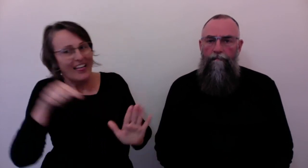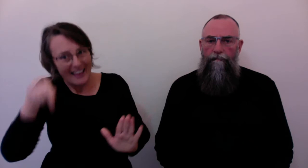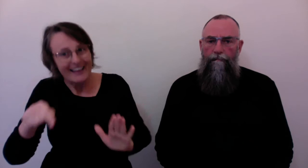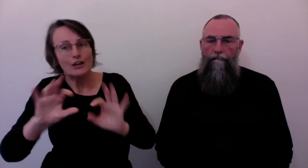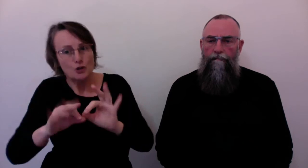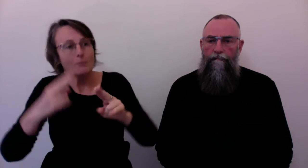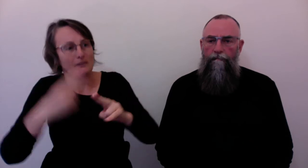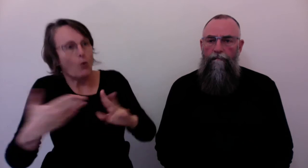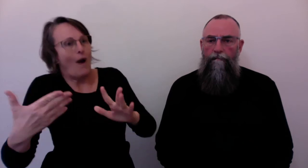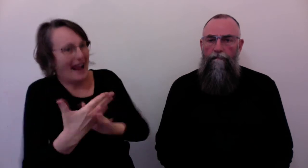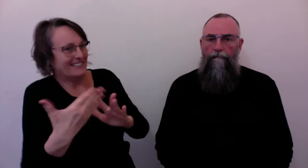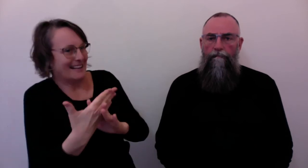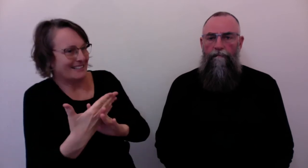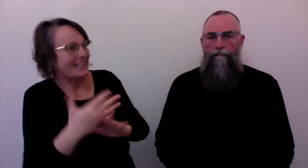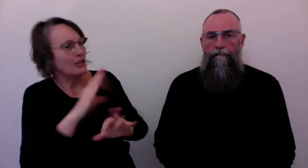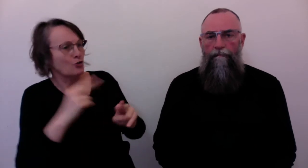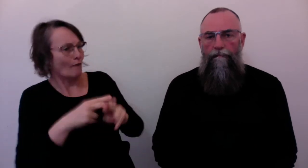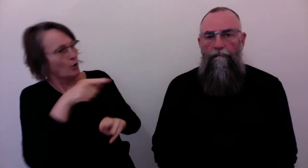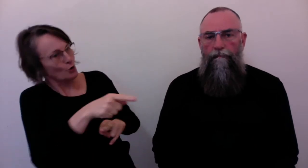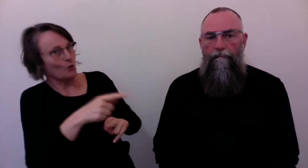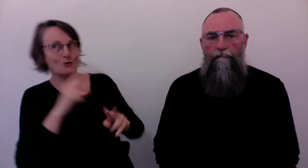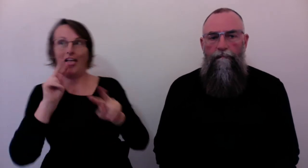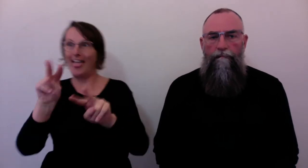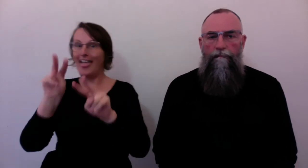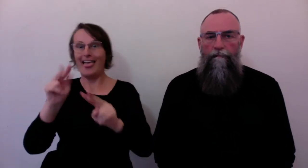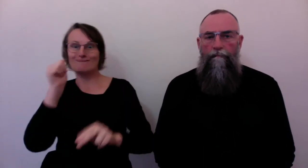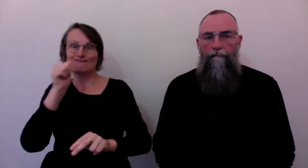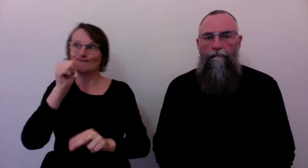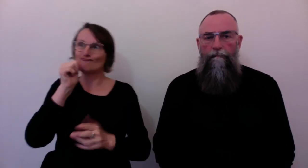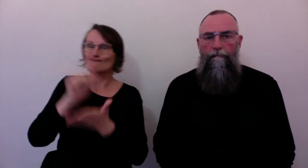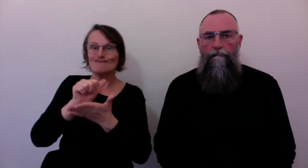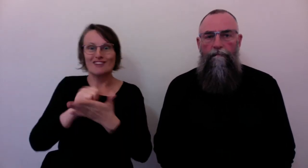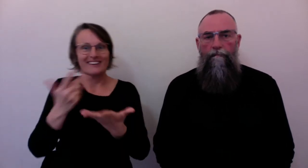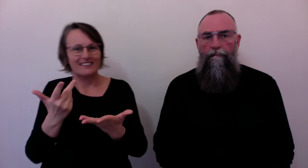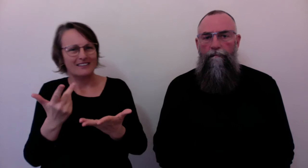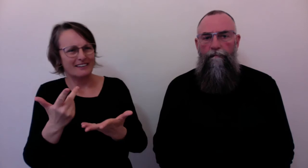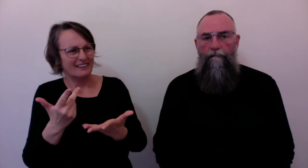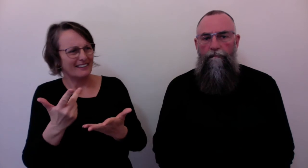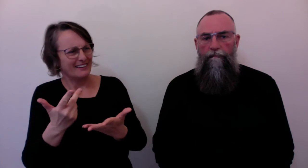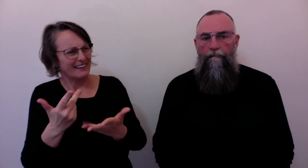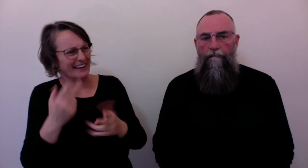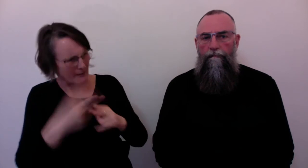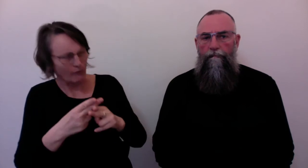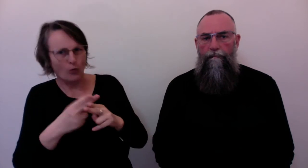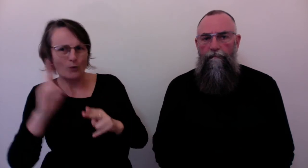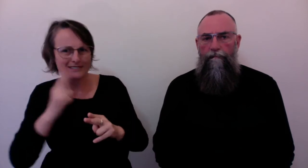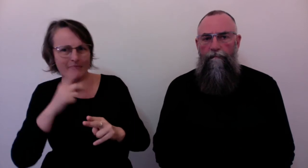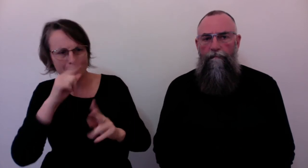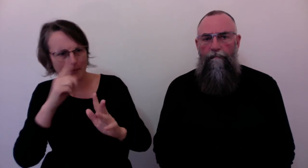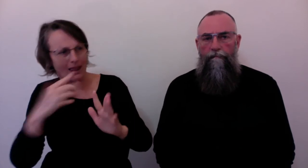accessibility purposes and not to make you entertain. It's so I can enjoy this experience with you, but you're sitting there going, hey, this is really